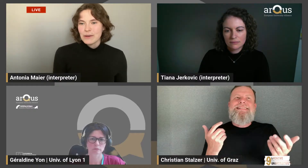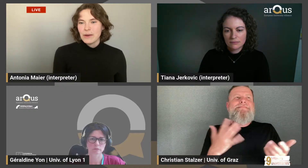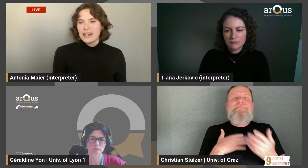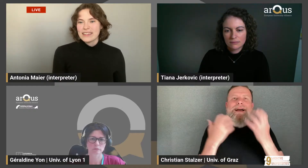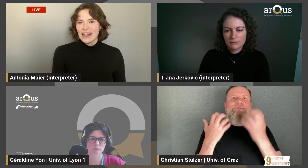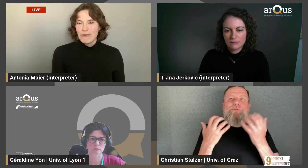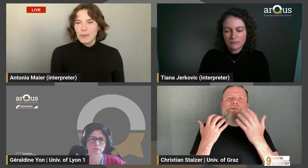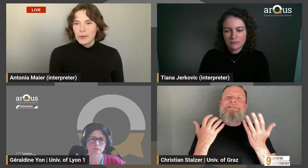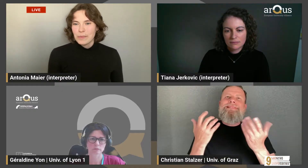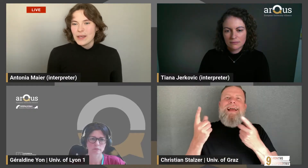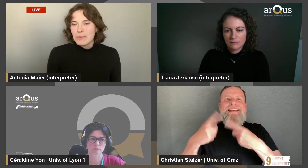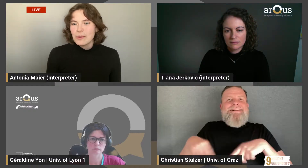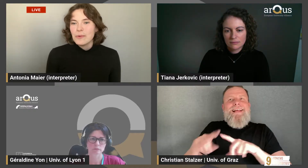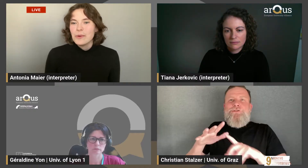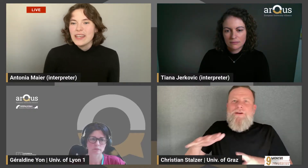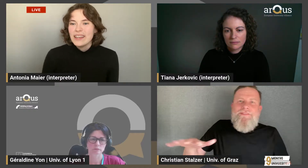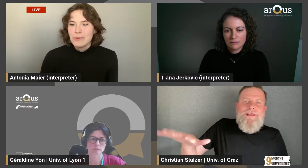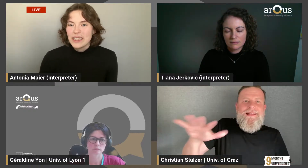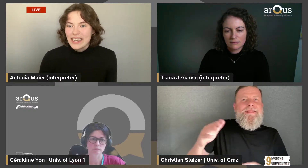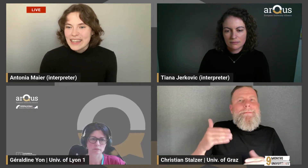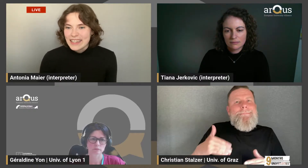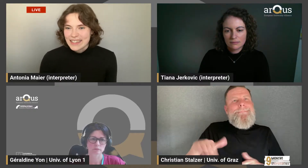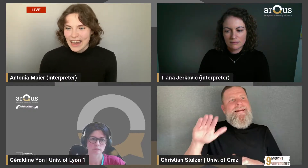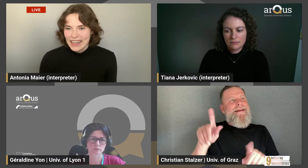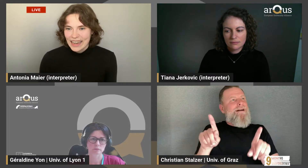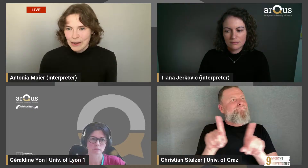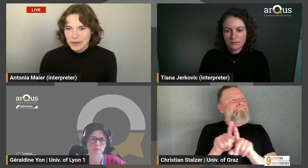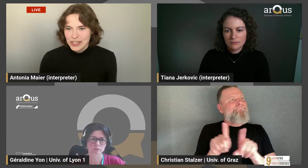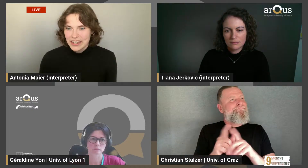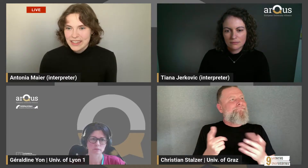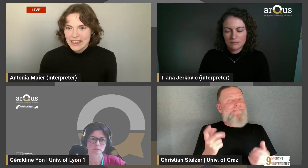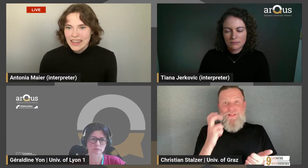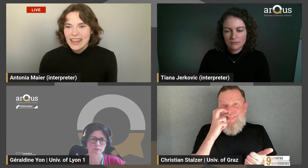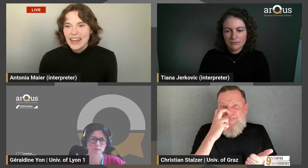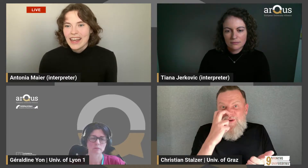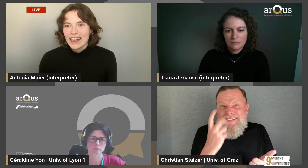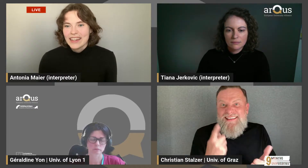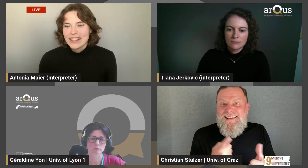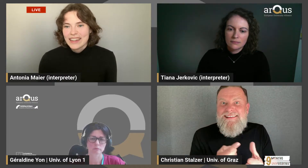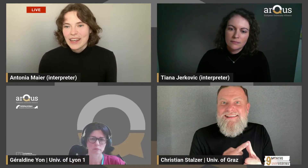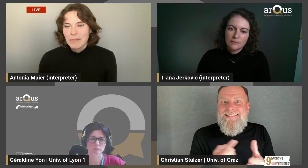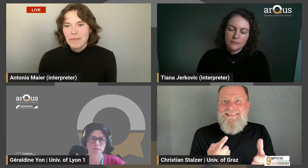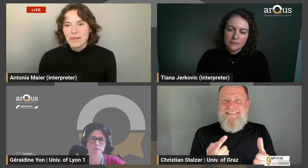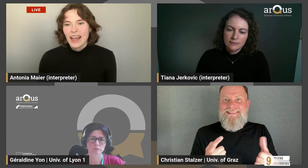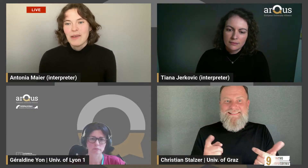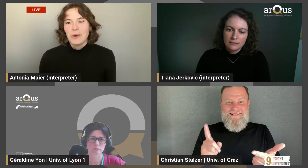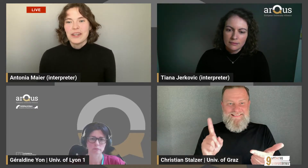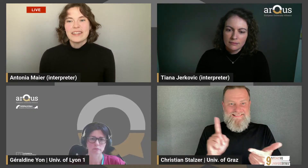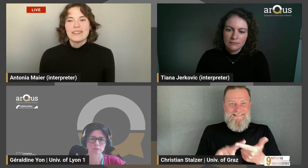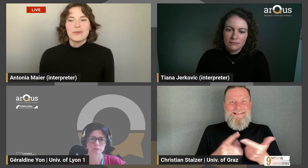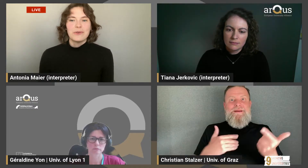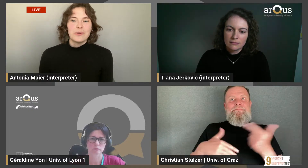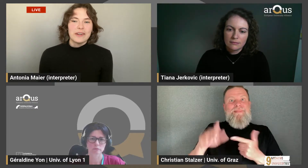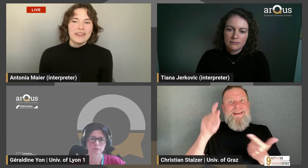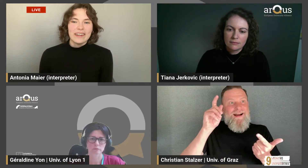because as deaf people, we need sign languages, and I